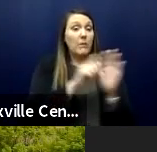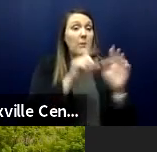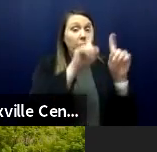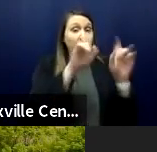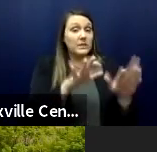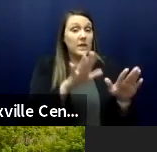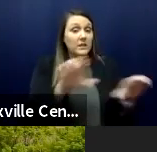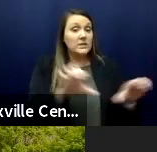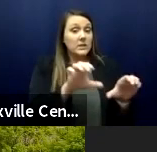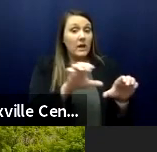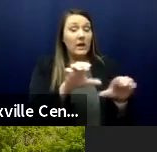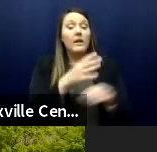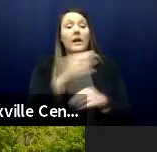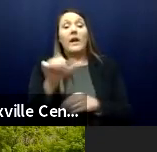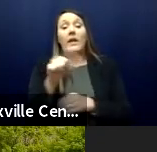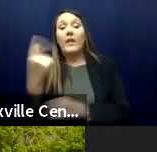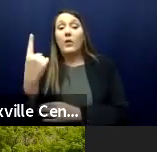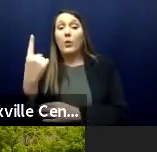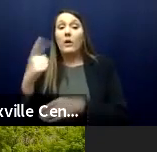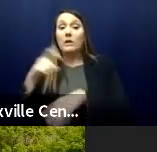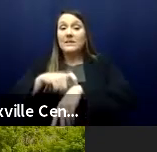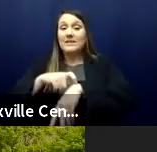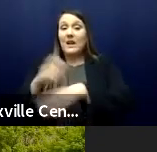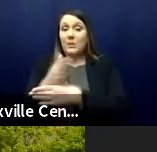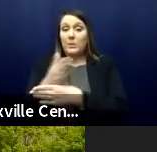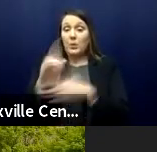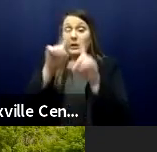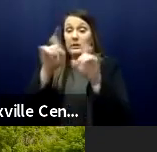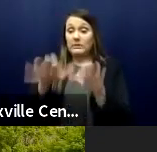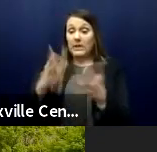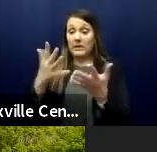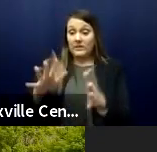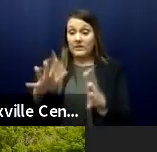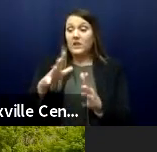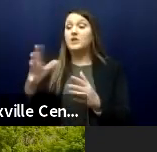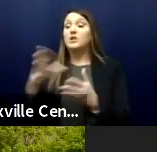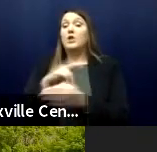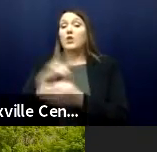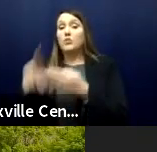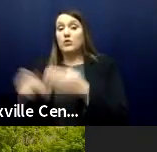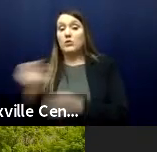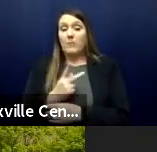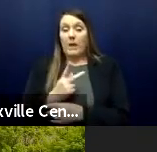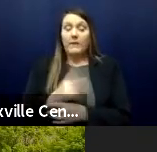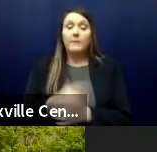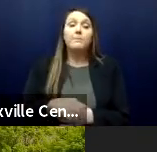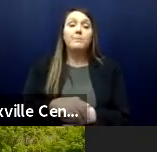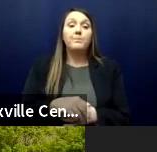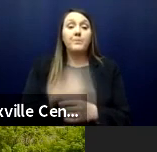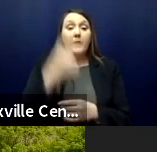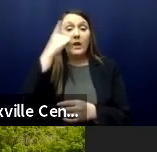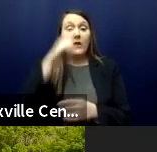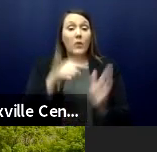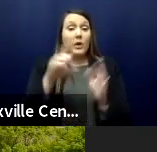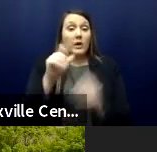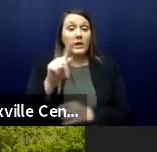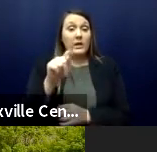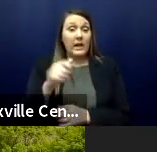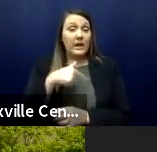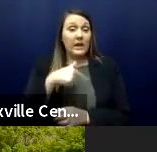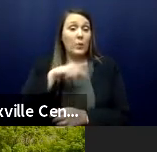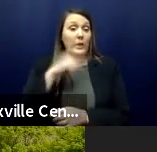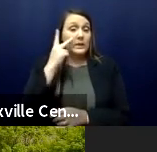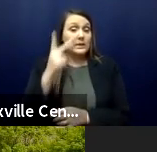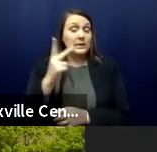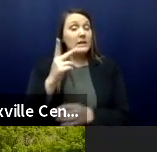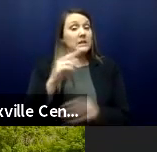residents and another for the average time between specimen collection and lab report data. For the data, we can see the trends continue to move in the